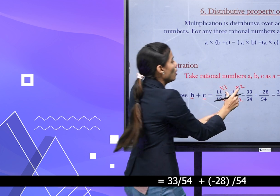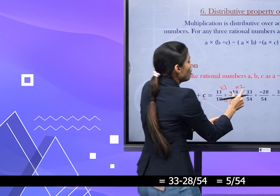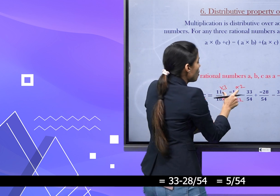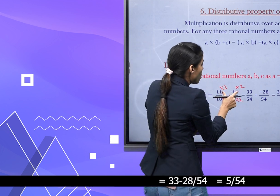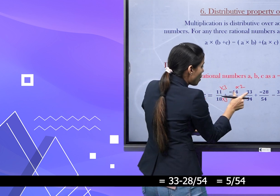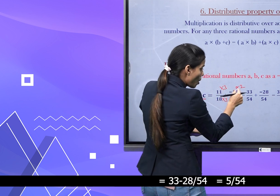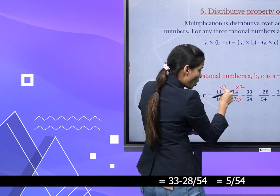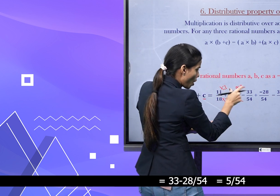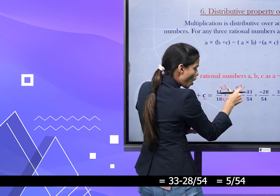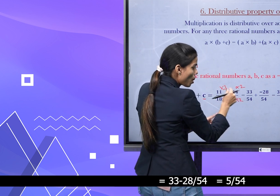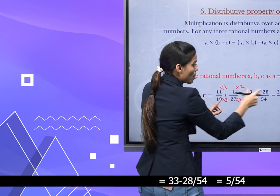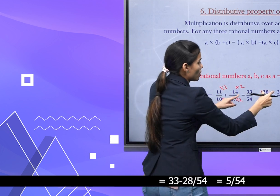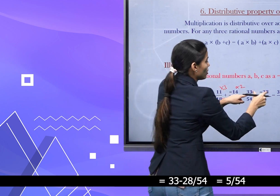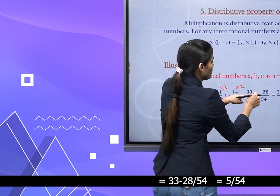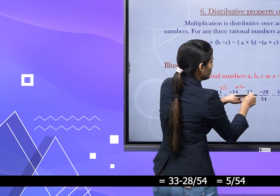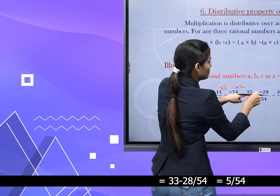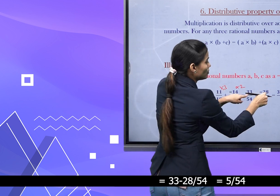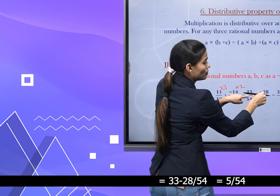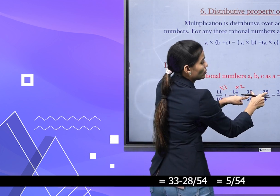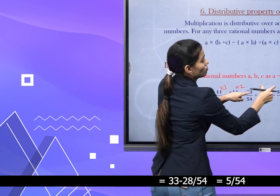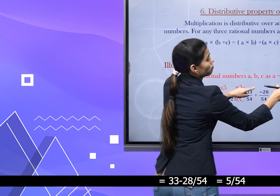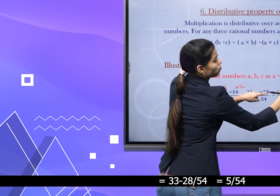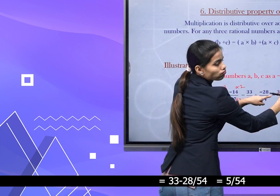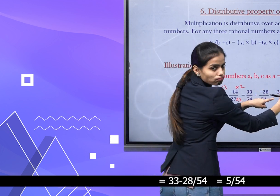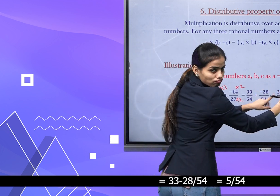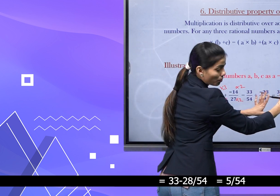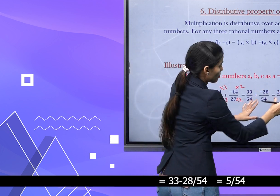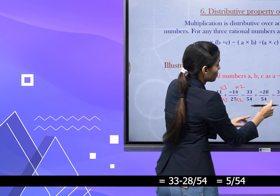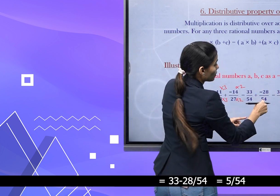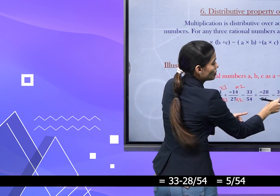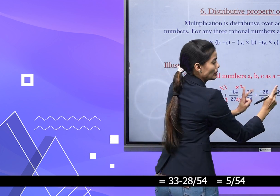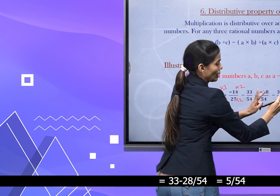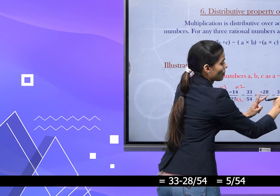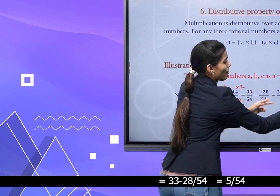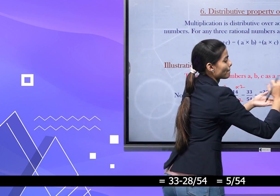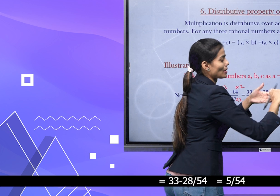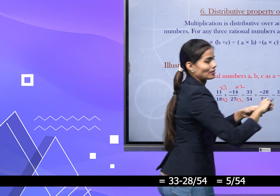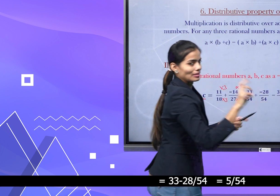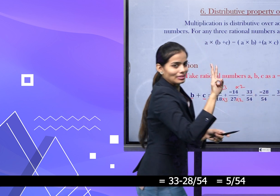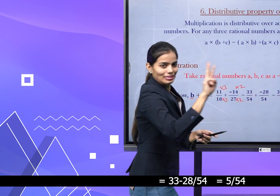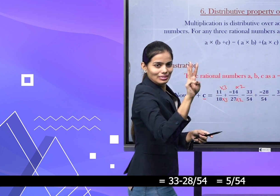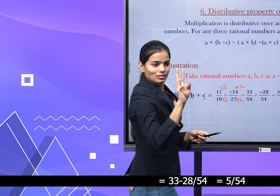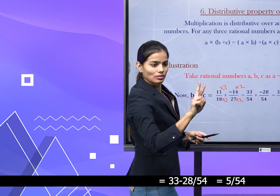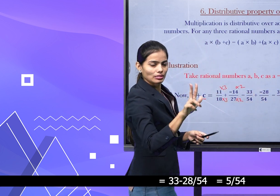Is equal to 33 minus 28 by 54 is equal to 5 by